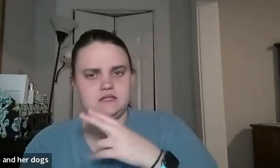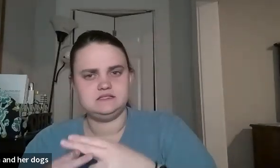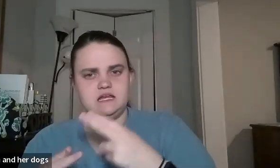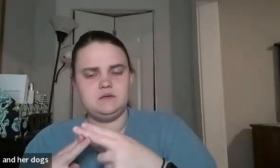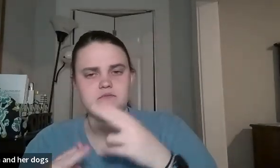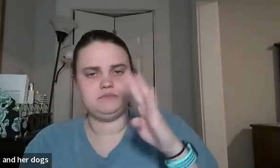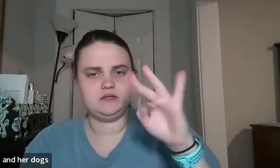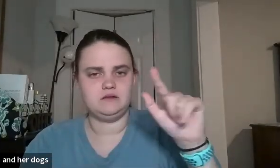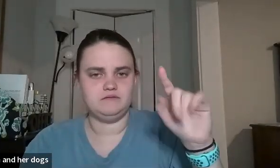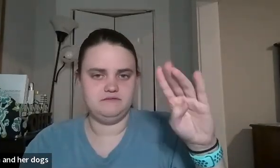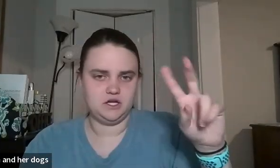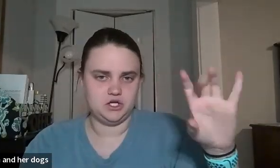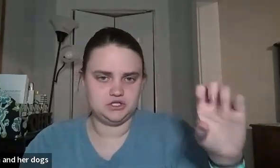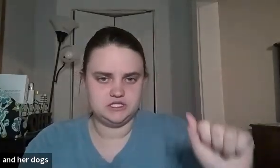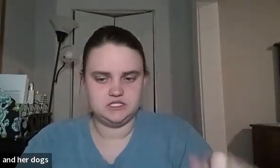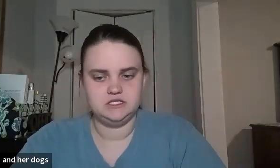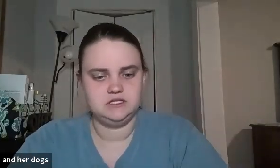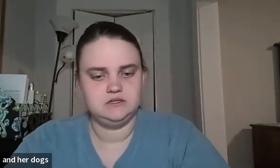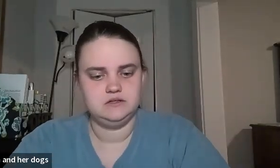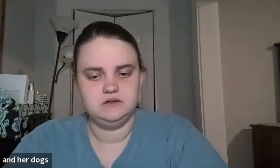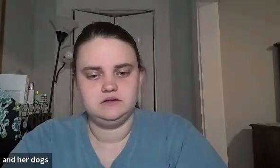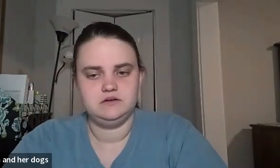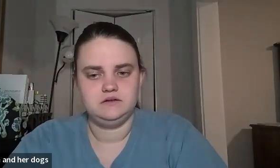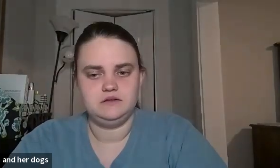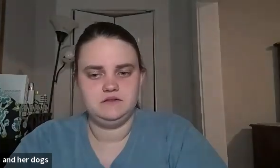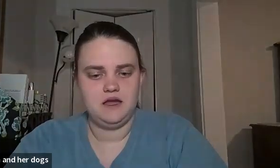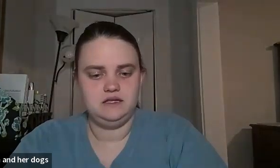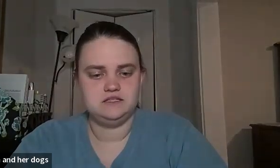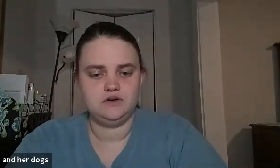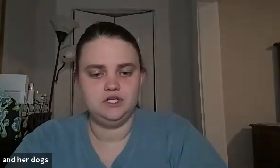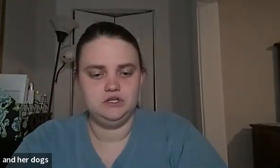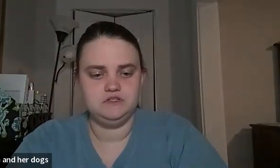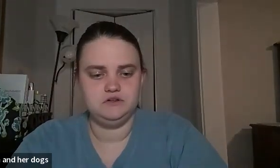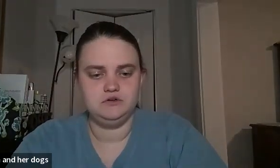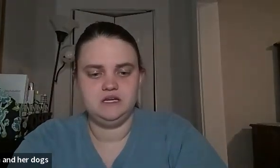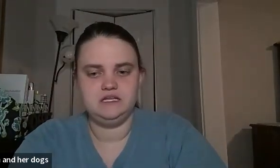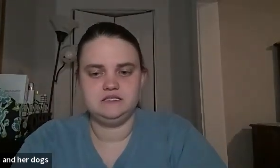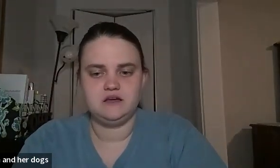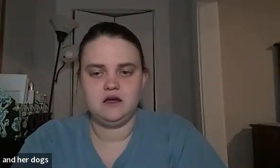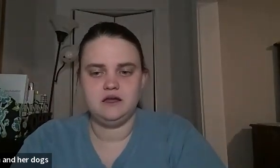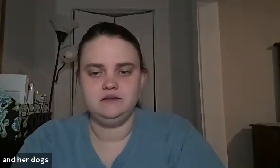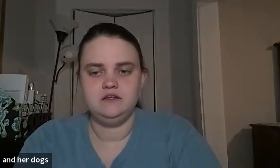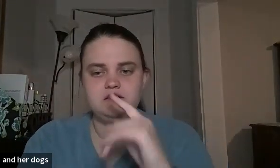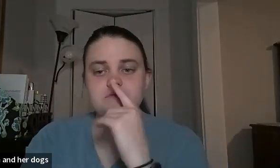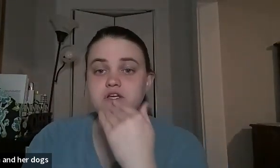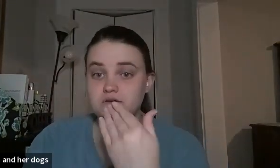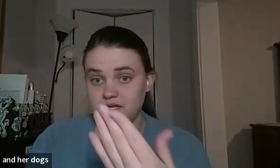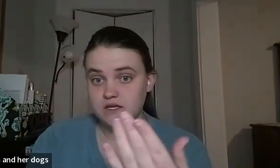man's name, Bill Vickers, that he's on YouTube and he's got these really good videos